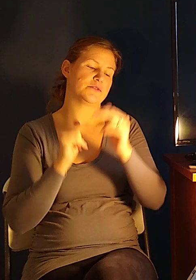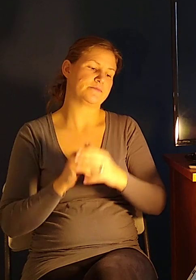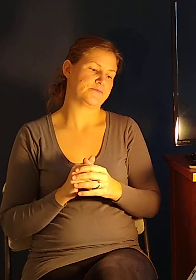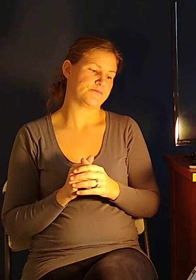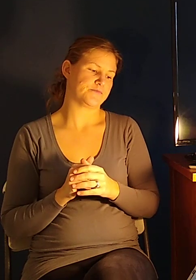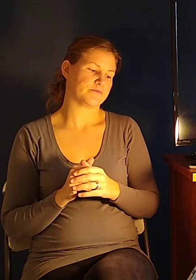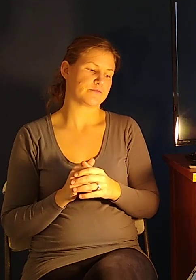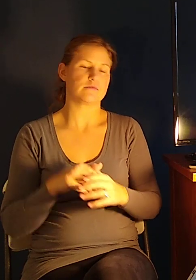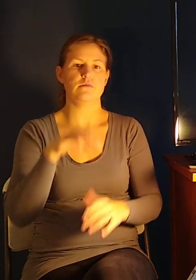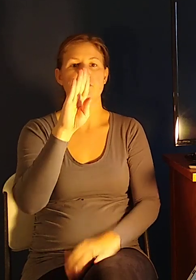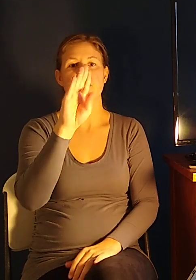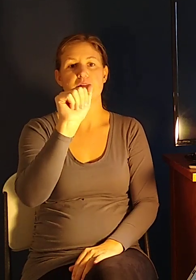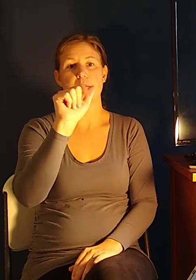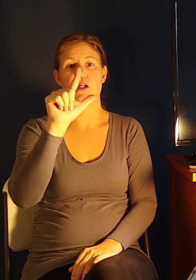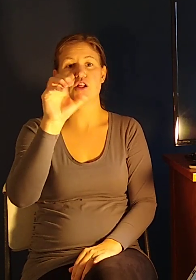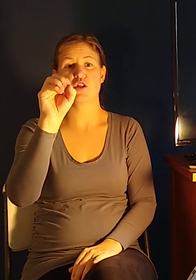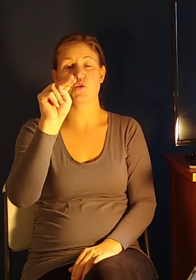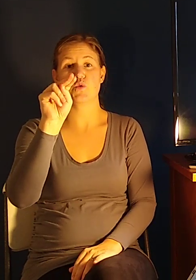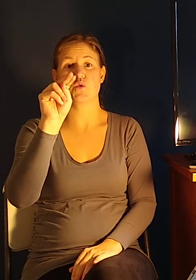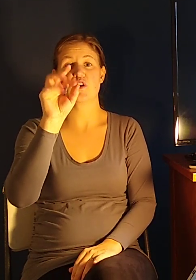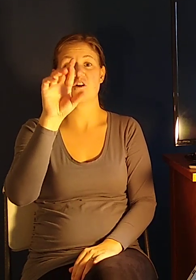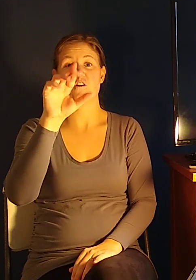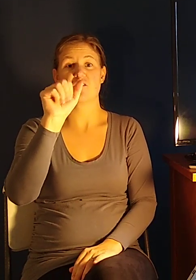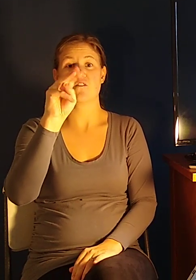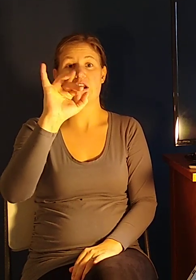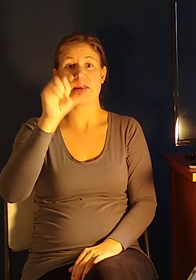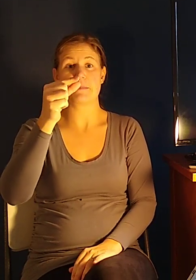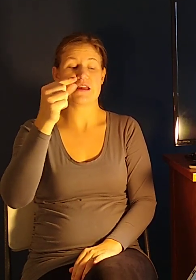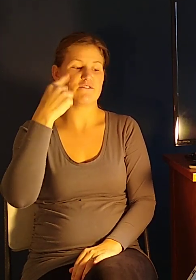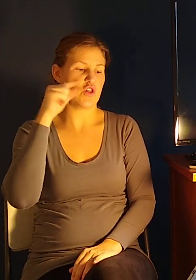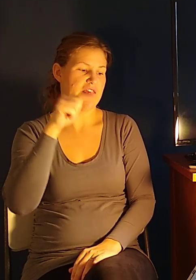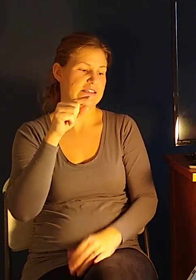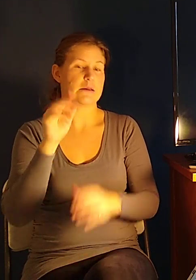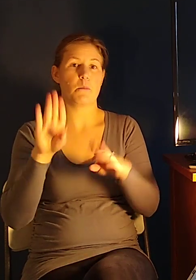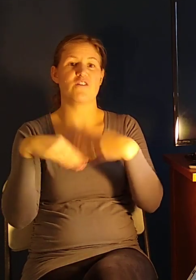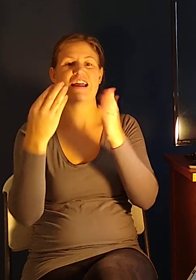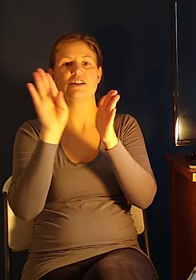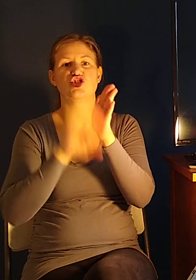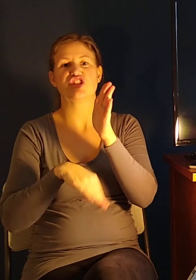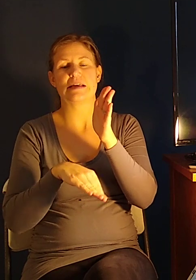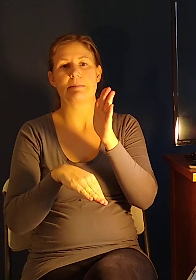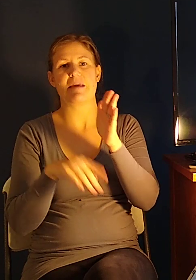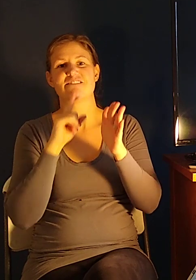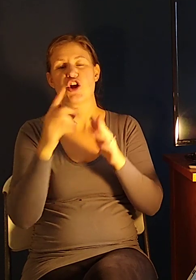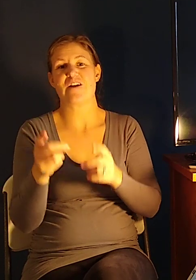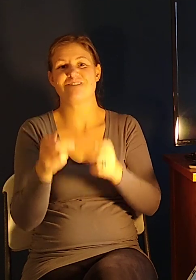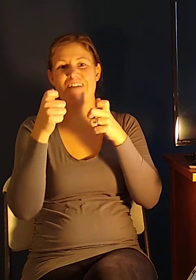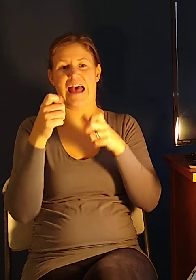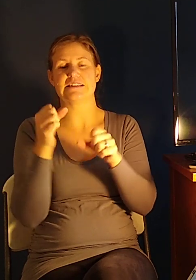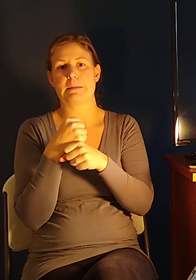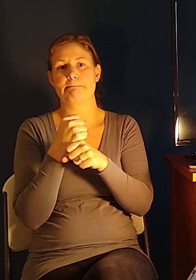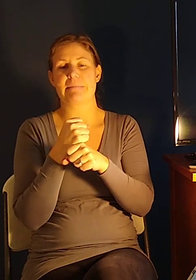Balloon framing, in this case, provided cheap and very fastly created shelter.